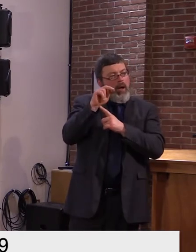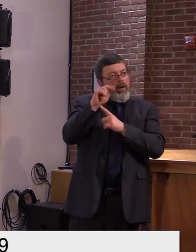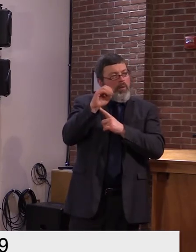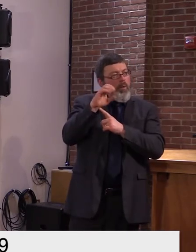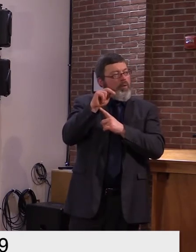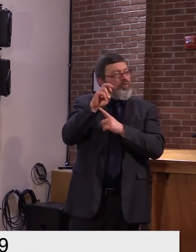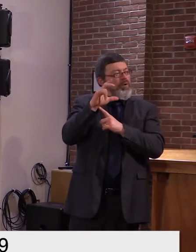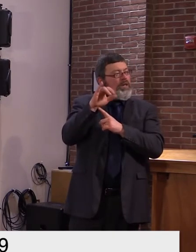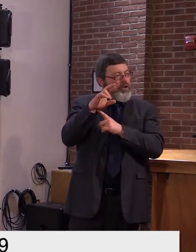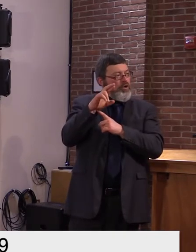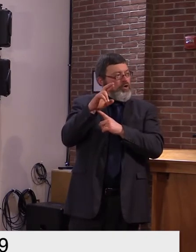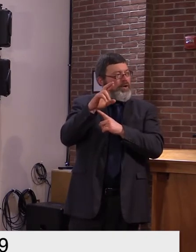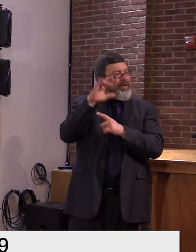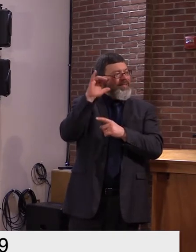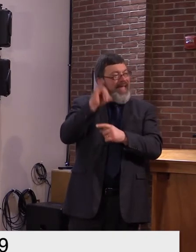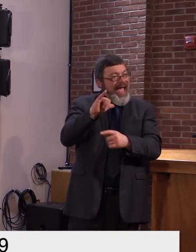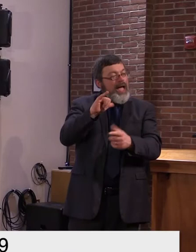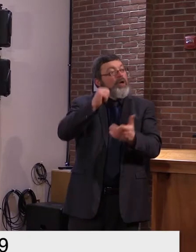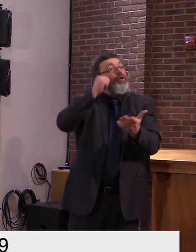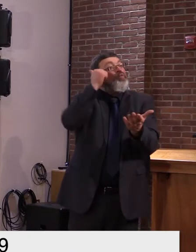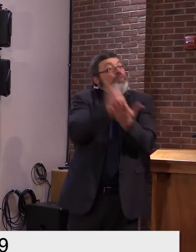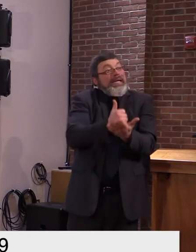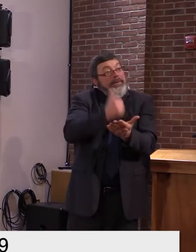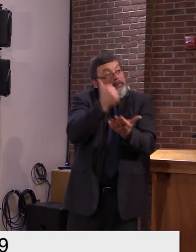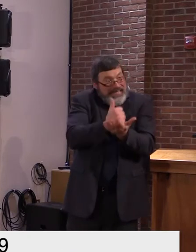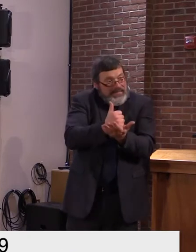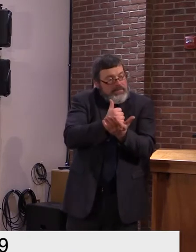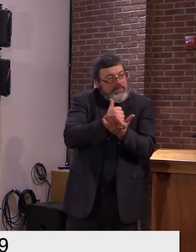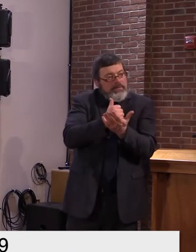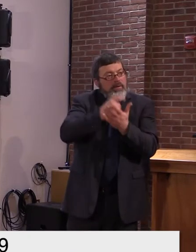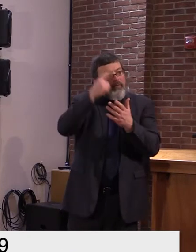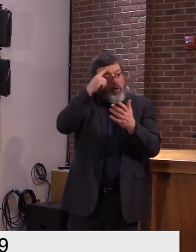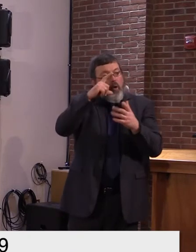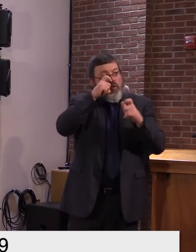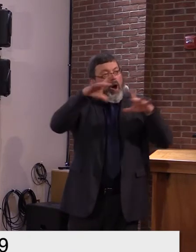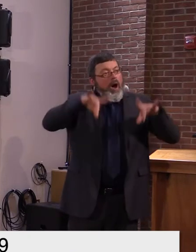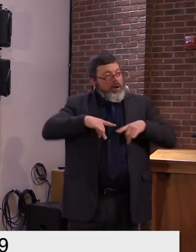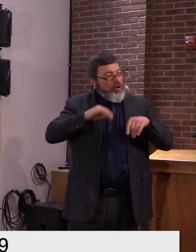So the monoclonal antibody, there are